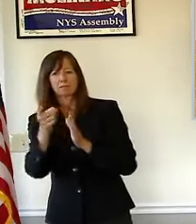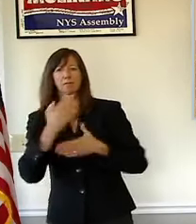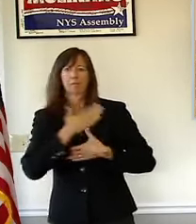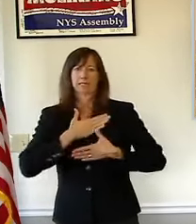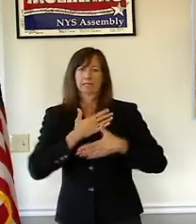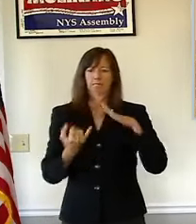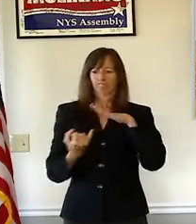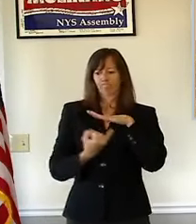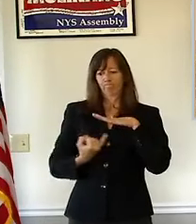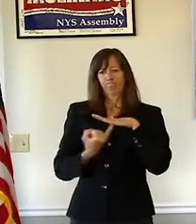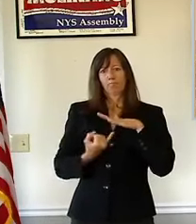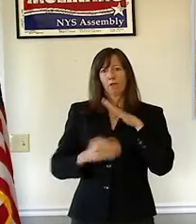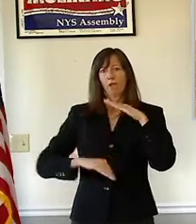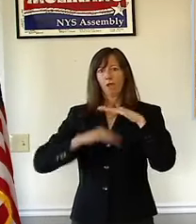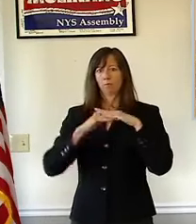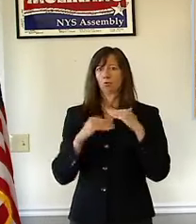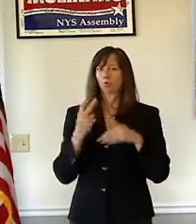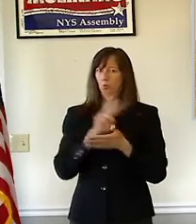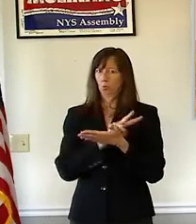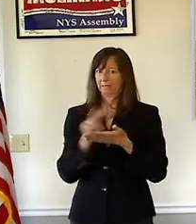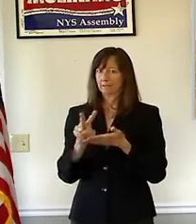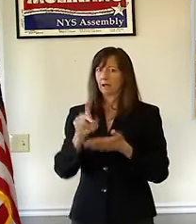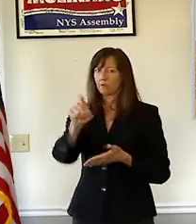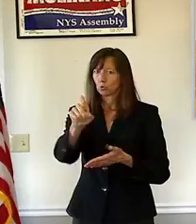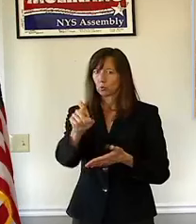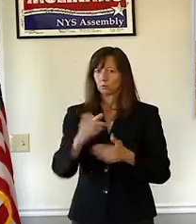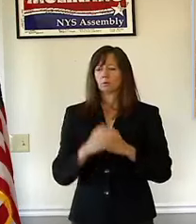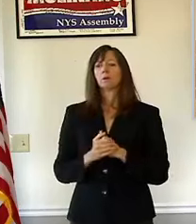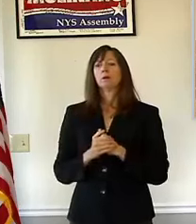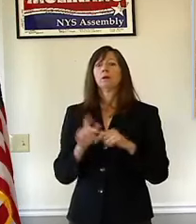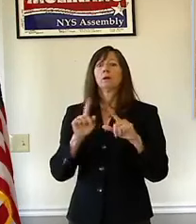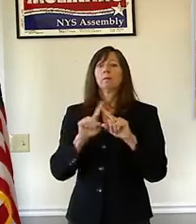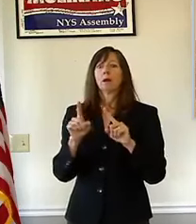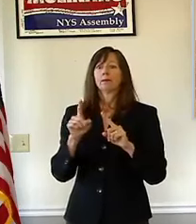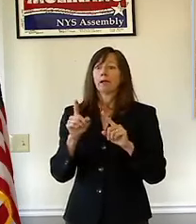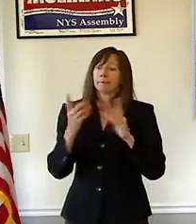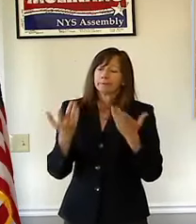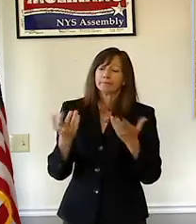York if you don't live here, but when you get here, they're asking you to quarantine for